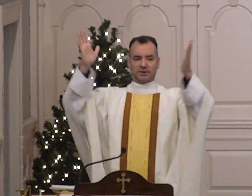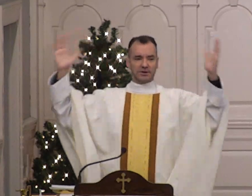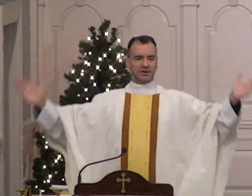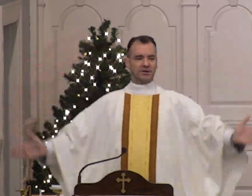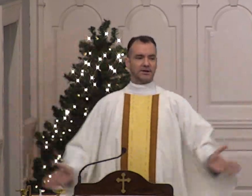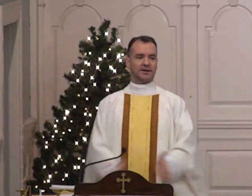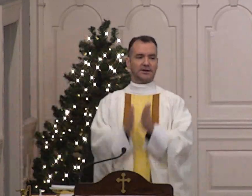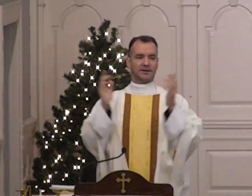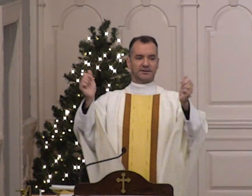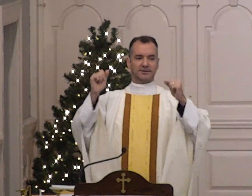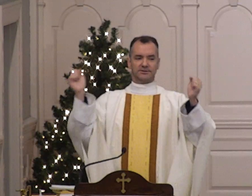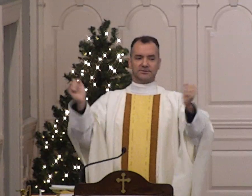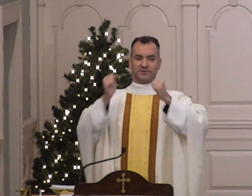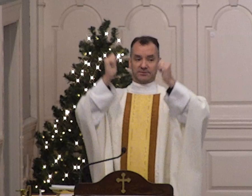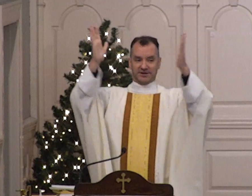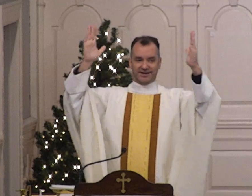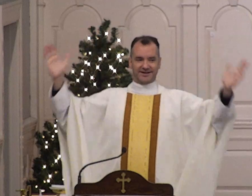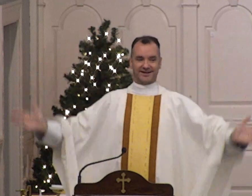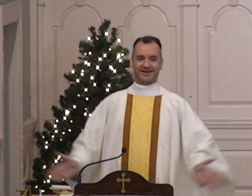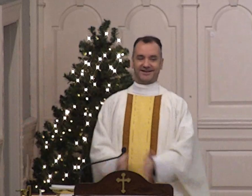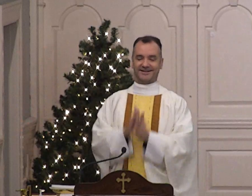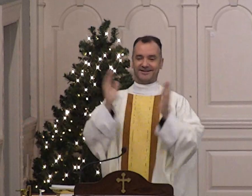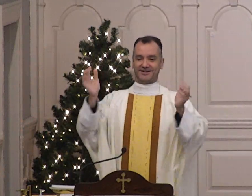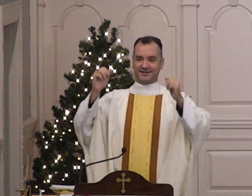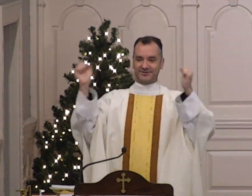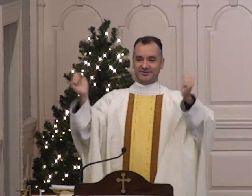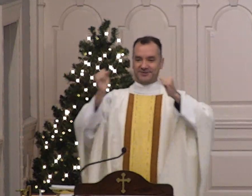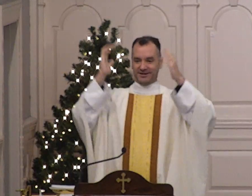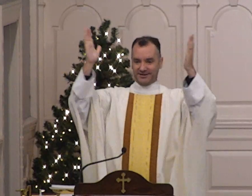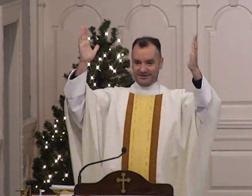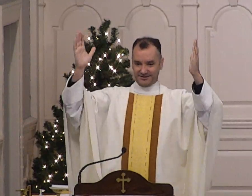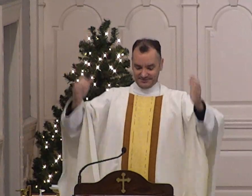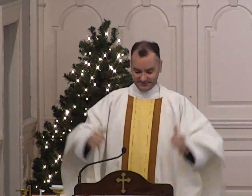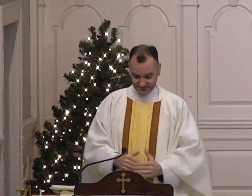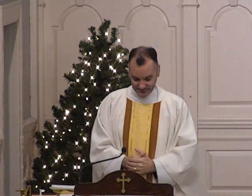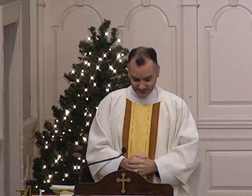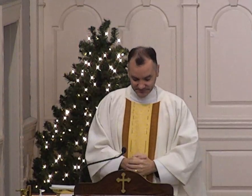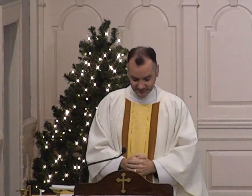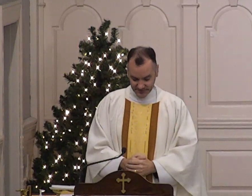Alleluia, alleluia, alleluia.